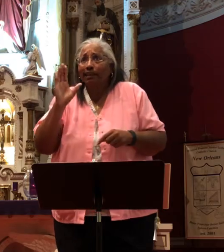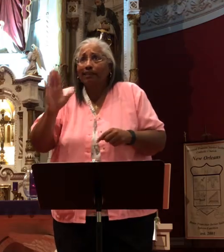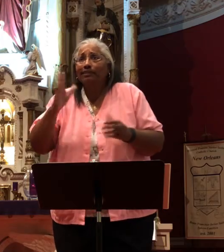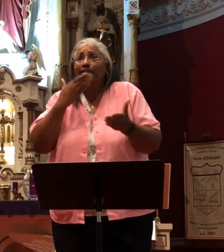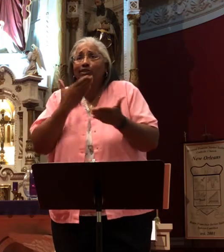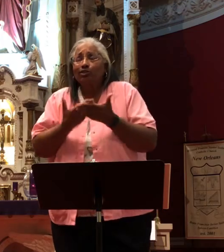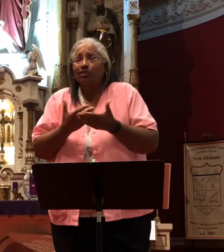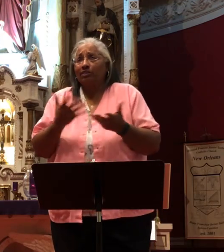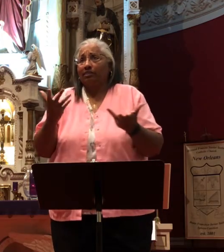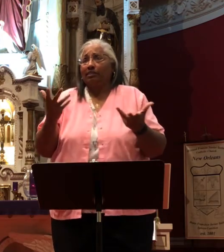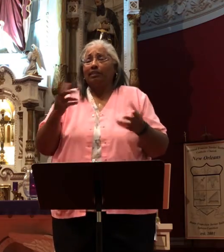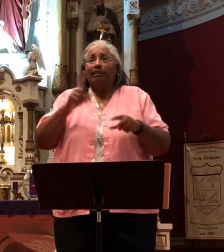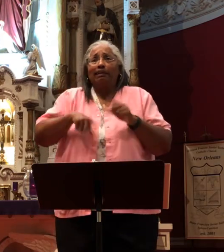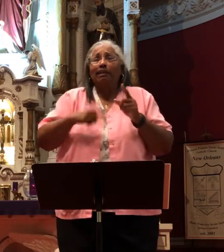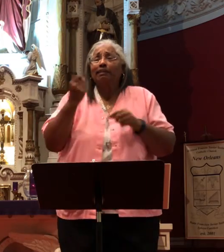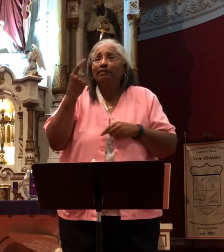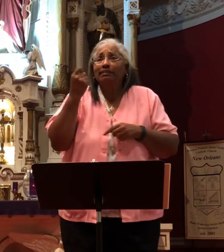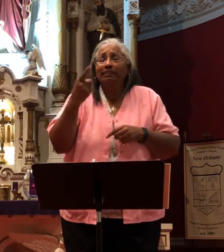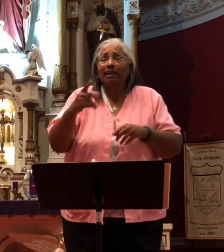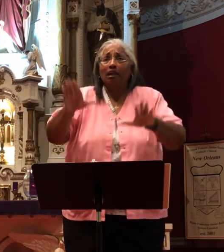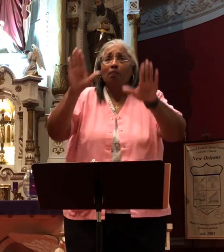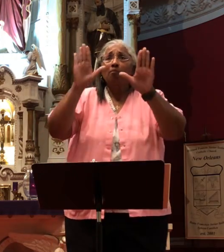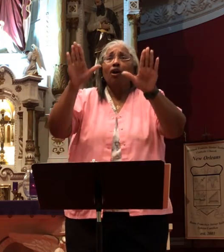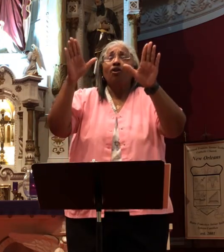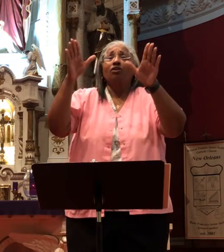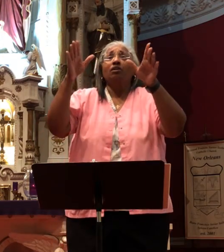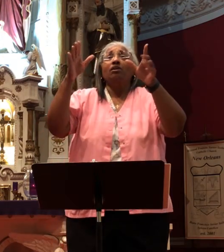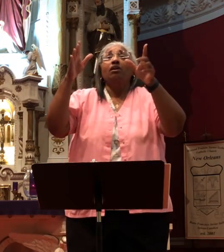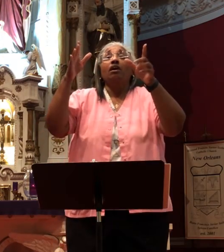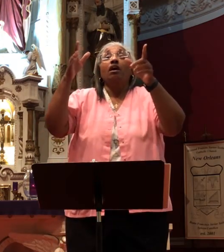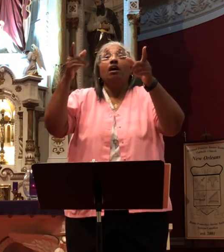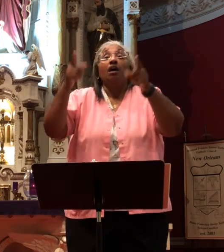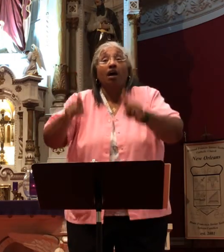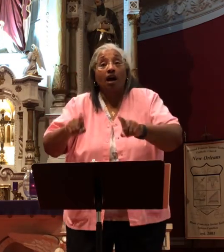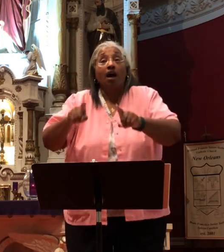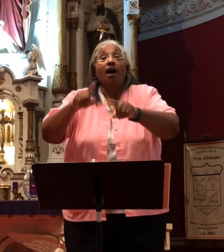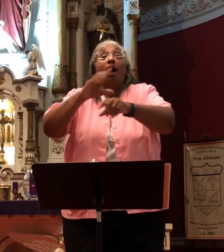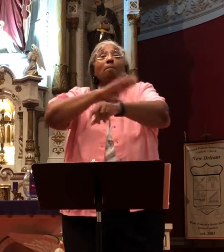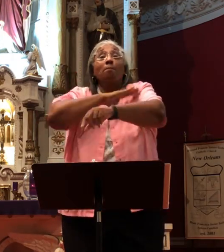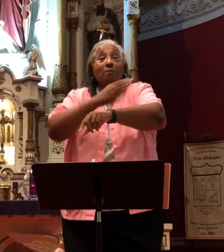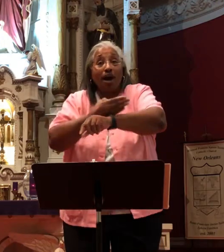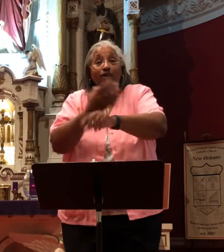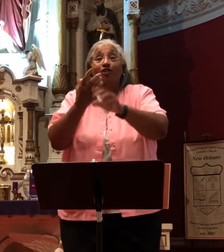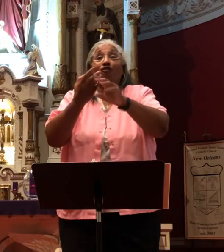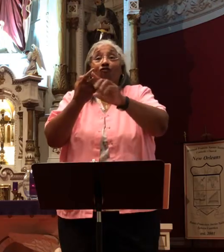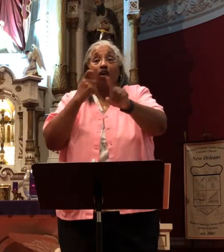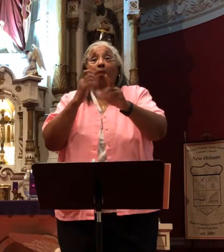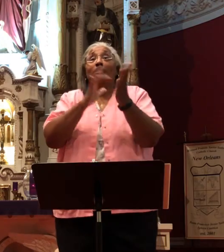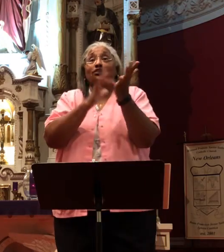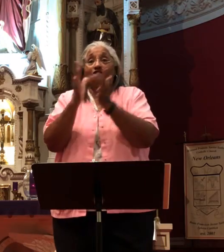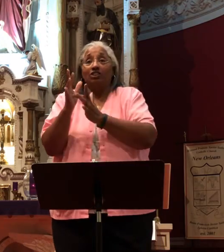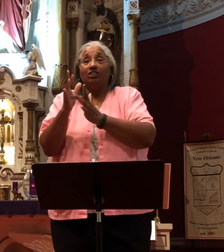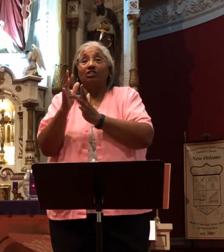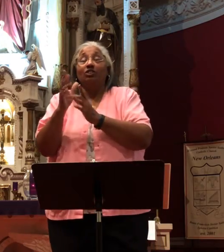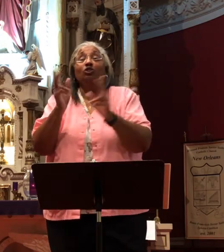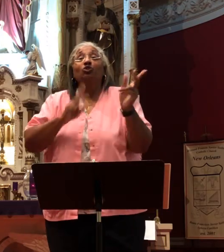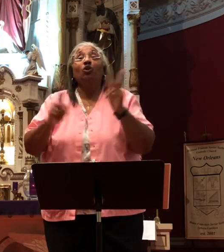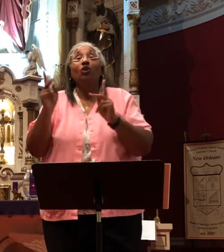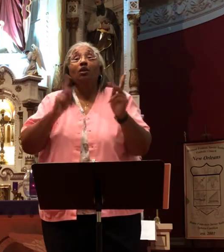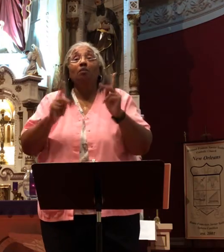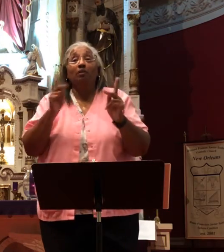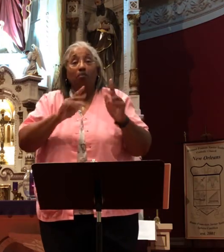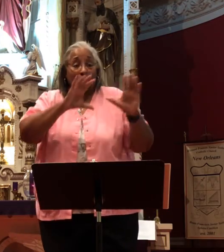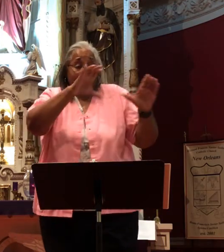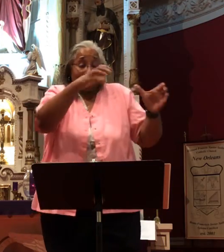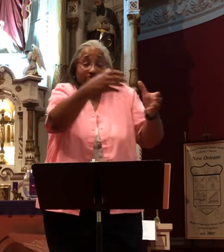the miraculous powers that came from him, and they were misinterpreting everything. They were missing what was